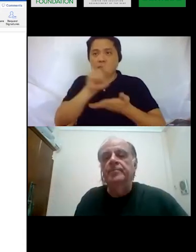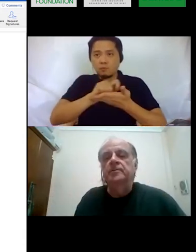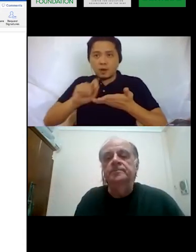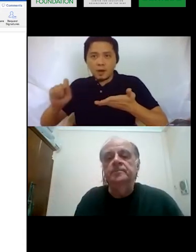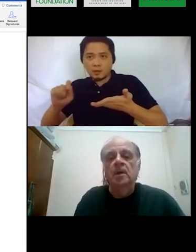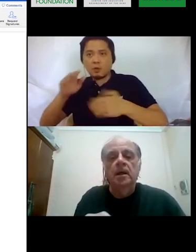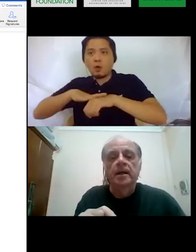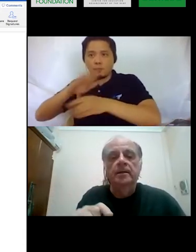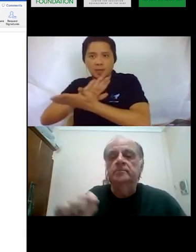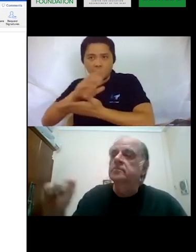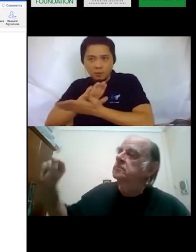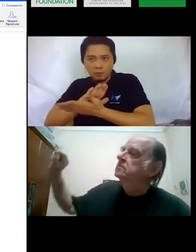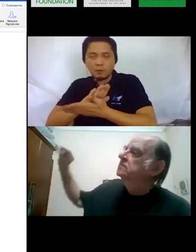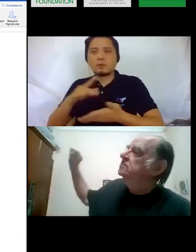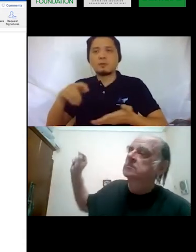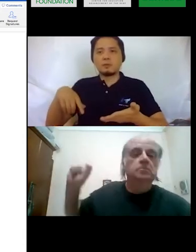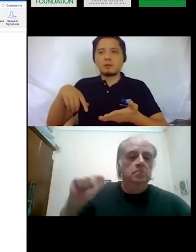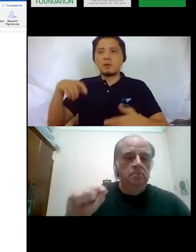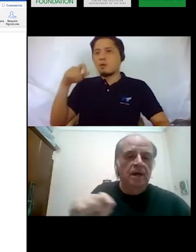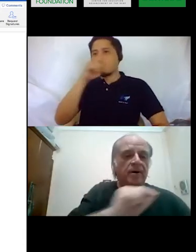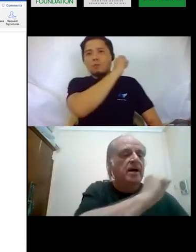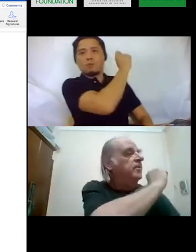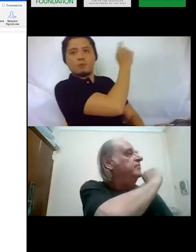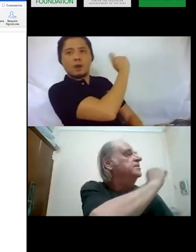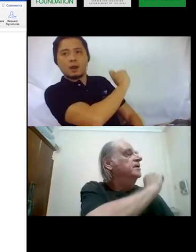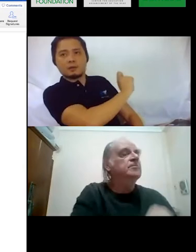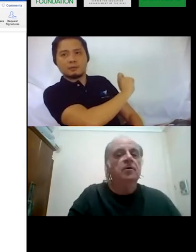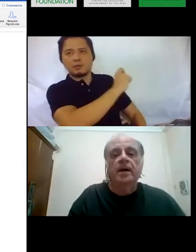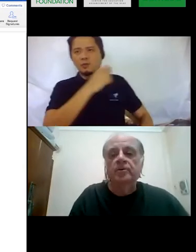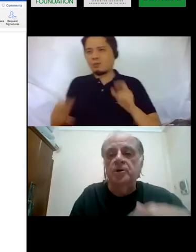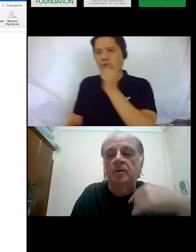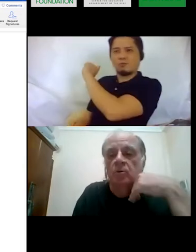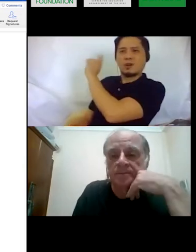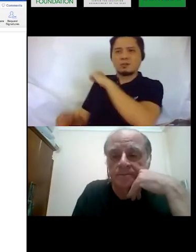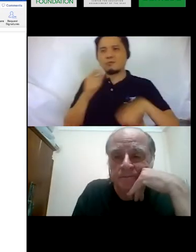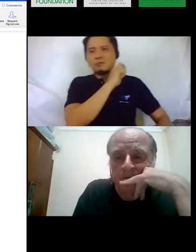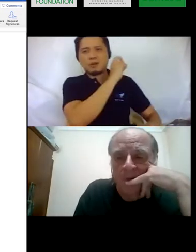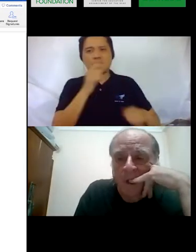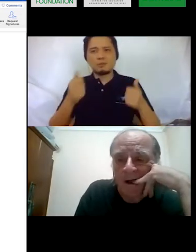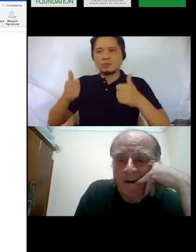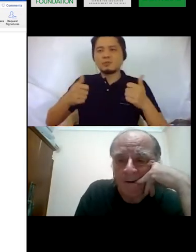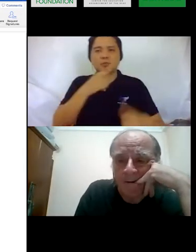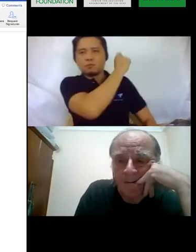on paper, and or however it's done, write on chalkboard.